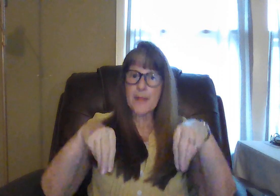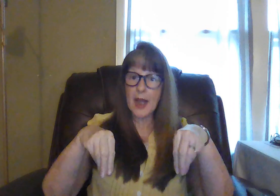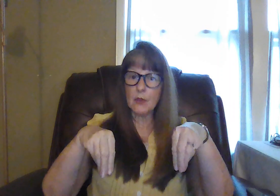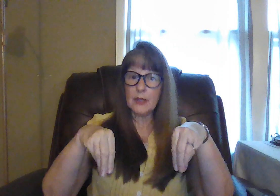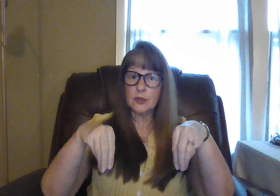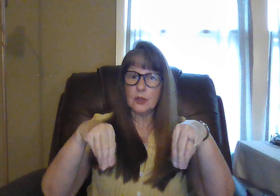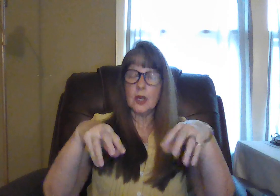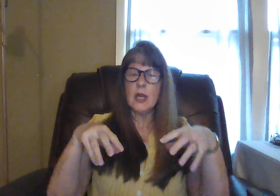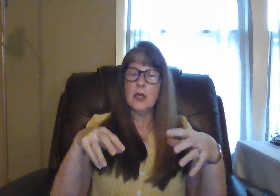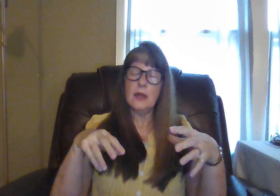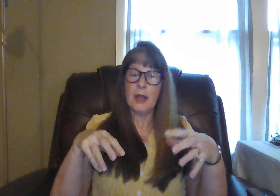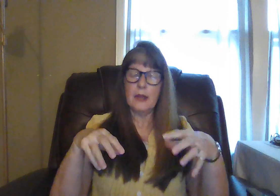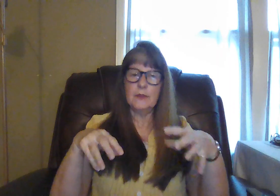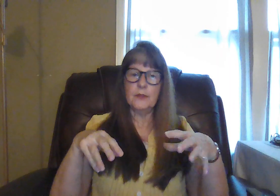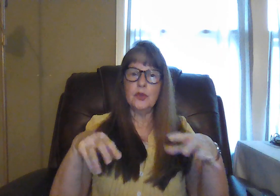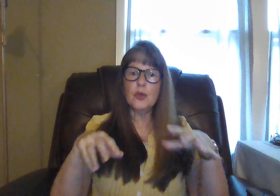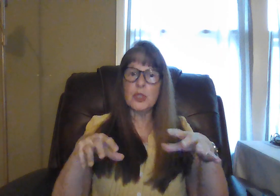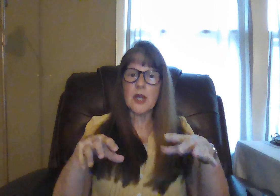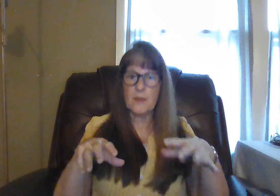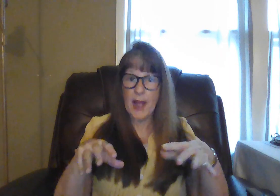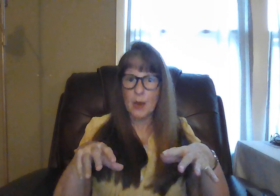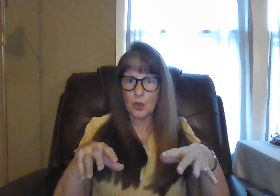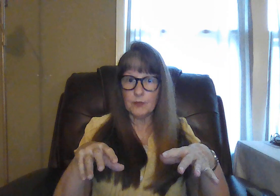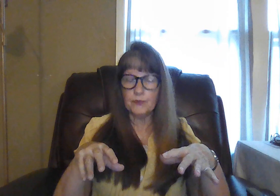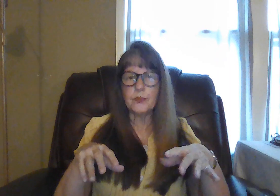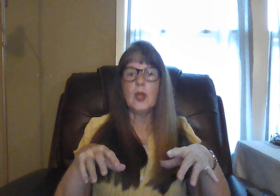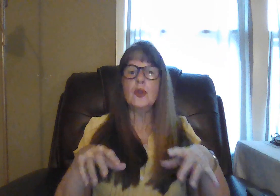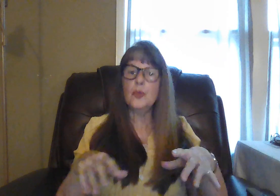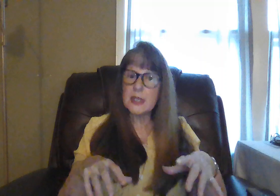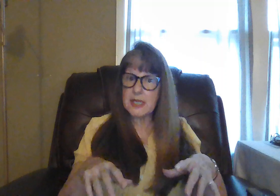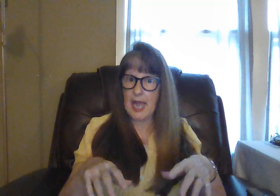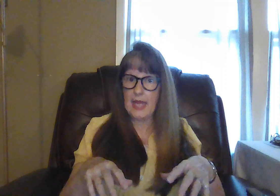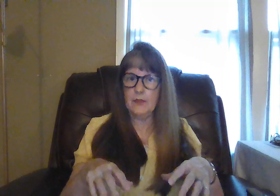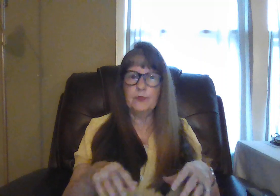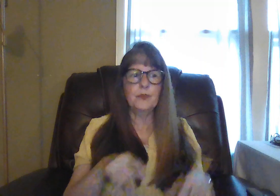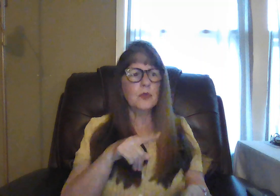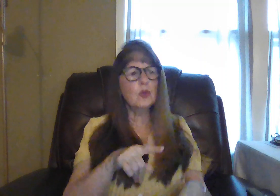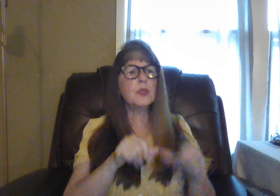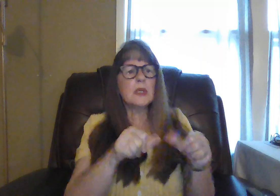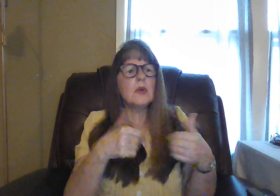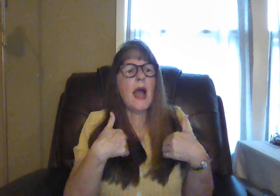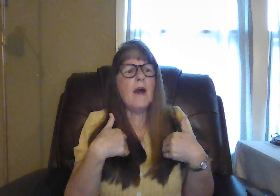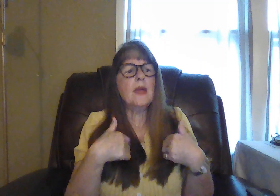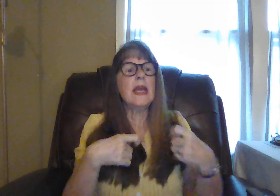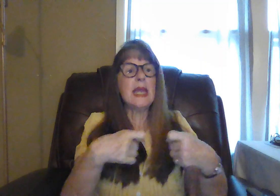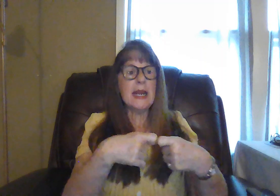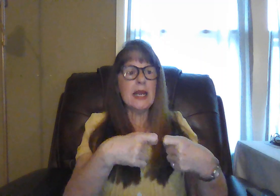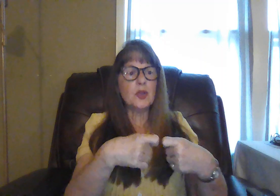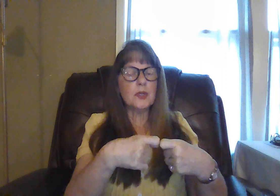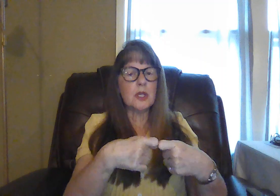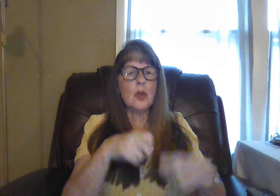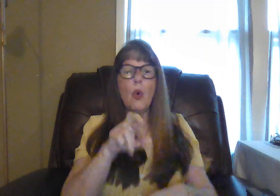power? Do you still have power? You could say you still have electricity,